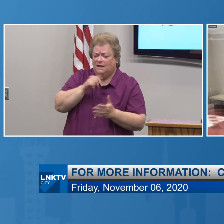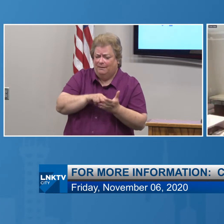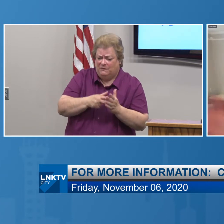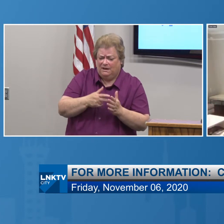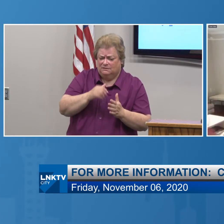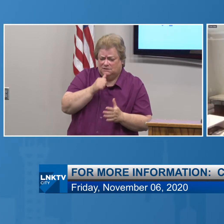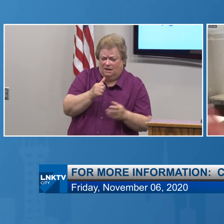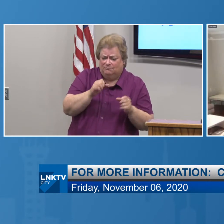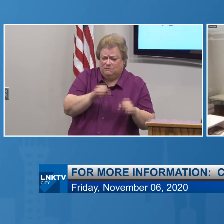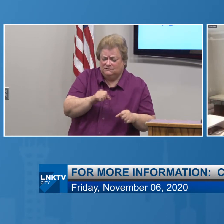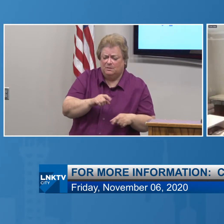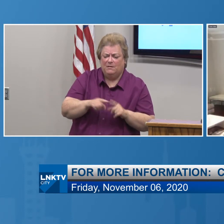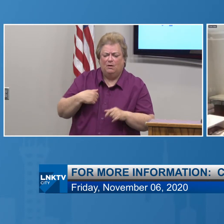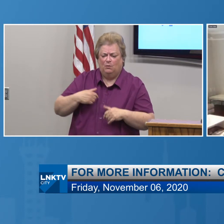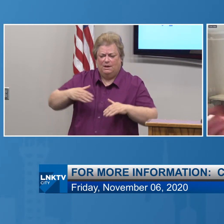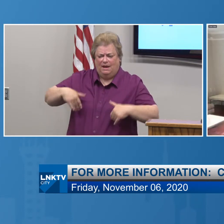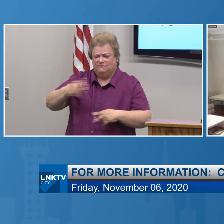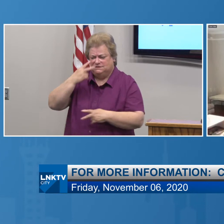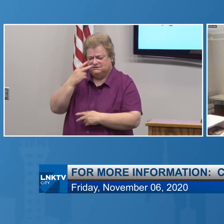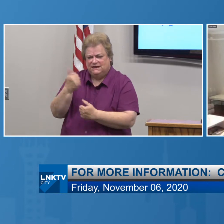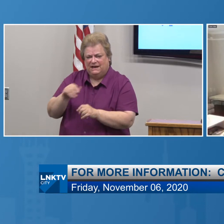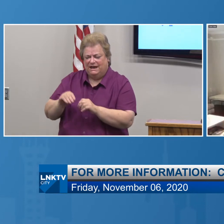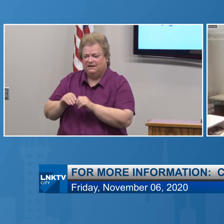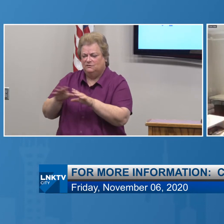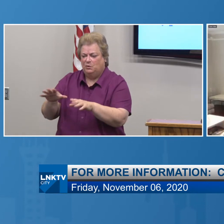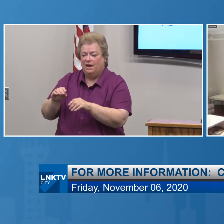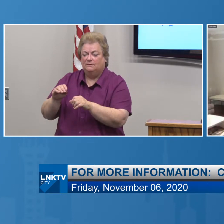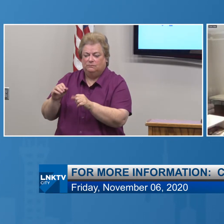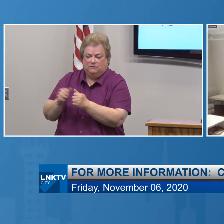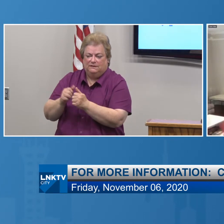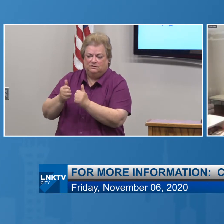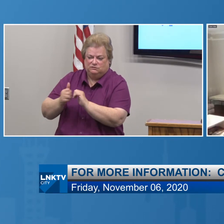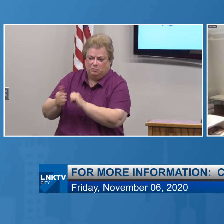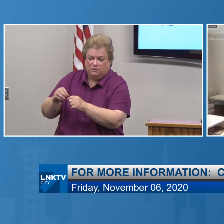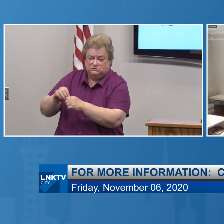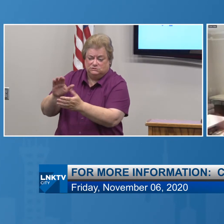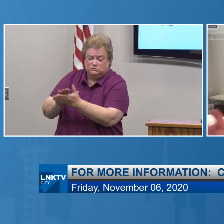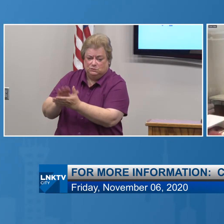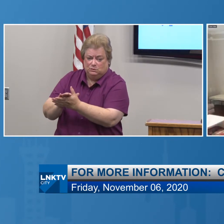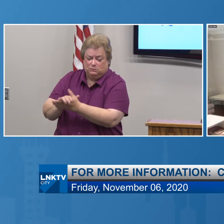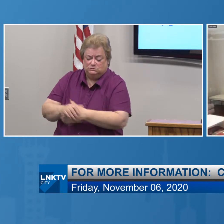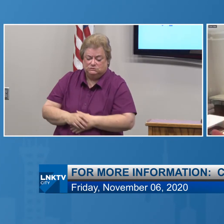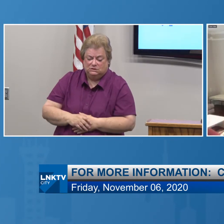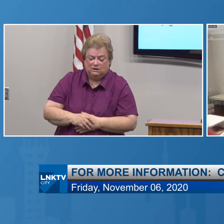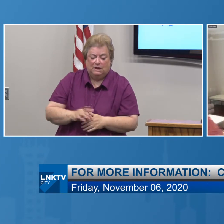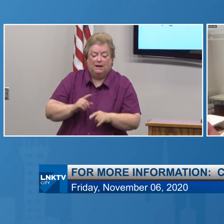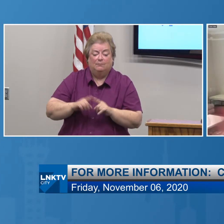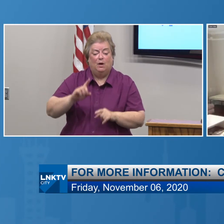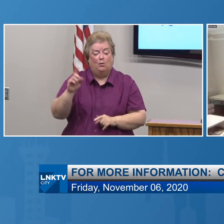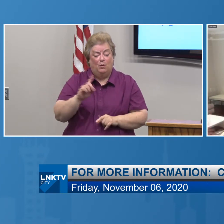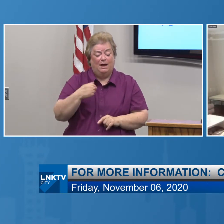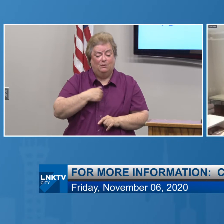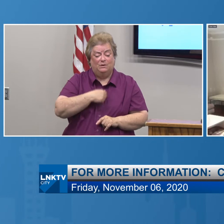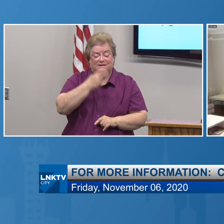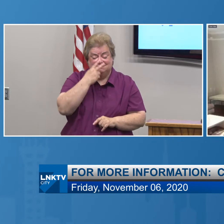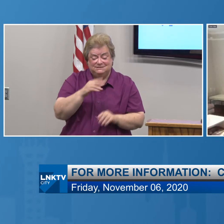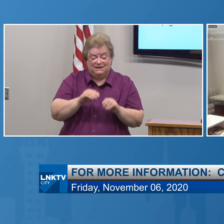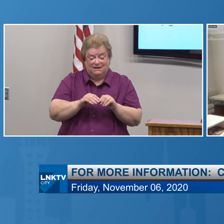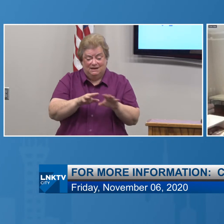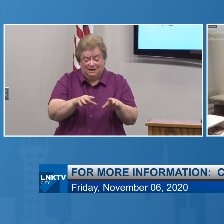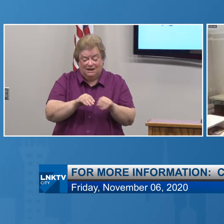are not seeing widespread outbreaks because of sports in the schools. However, where we are seeing outbreaks, or where we are